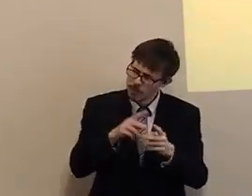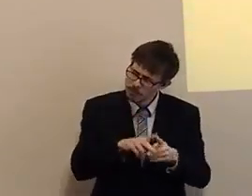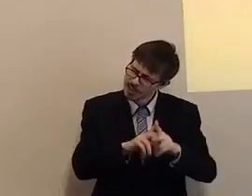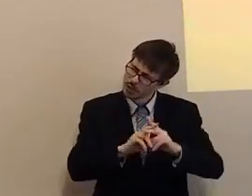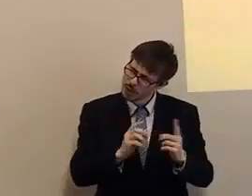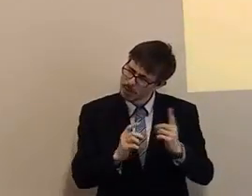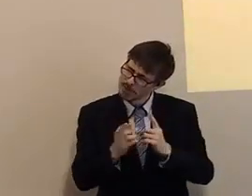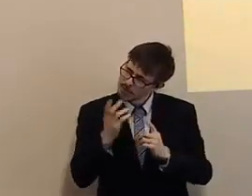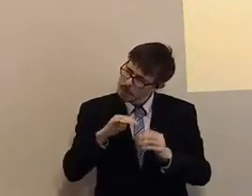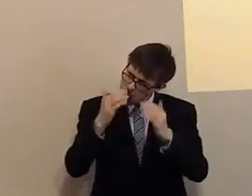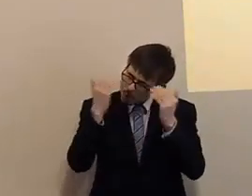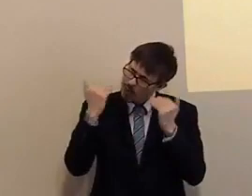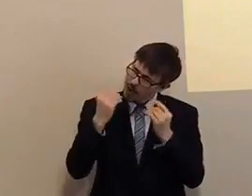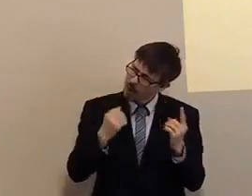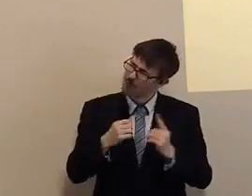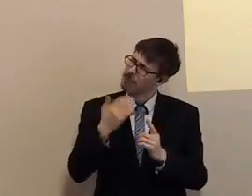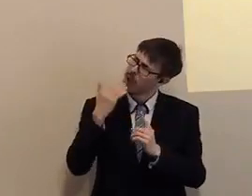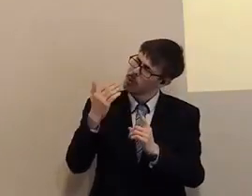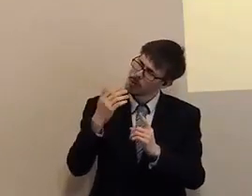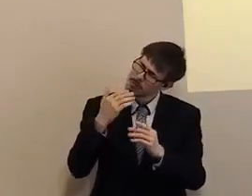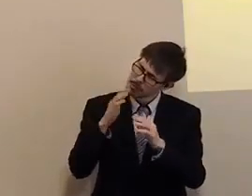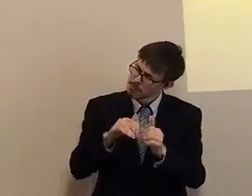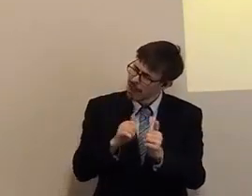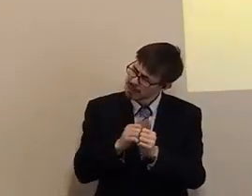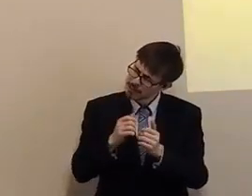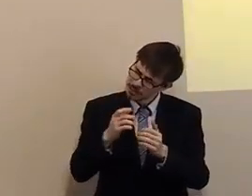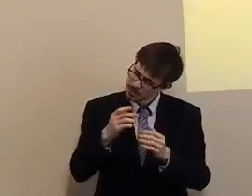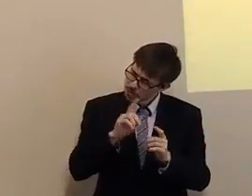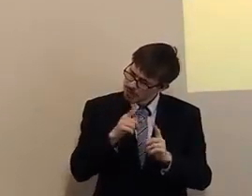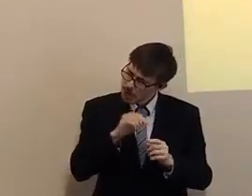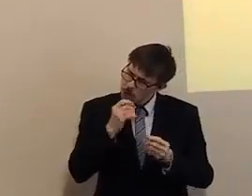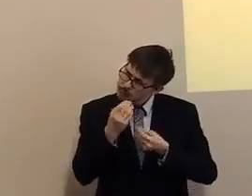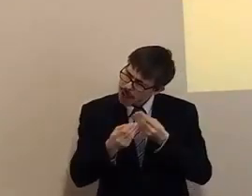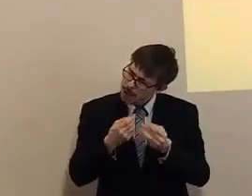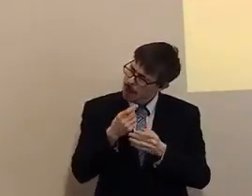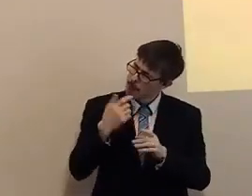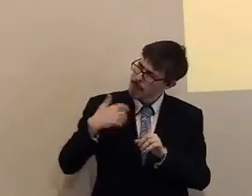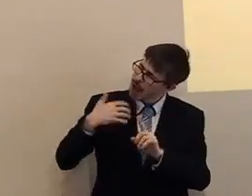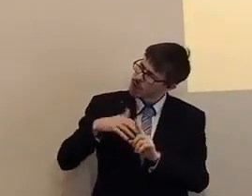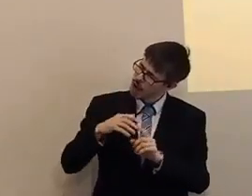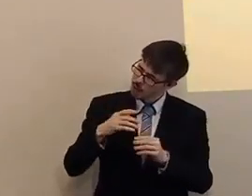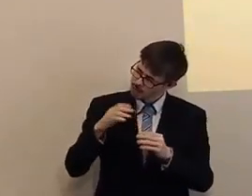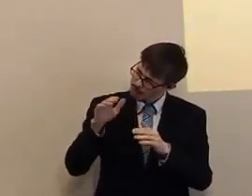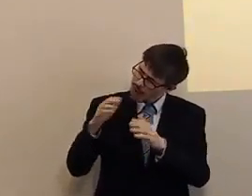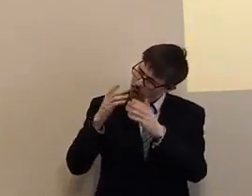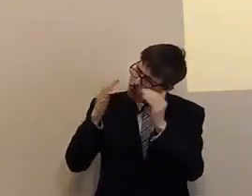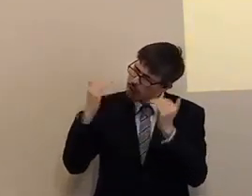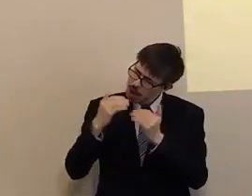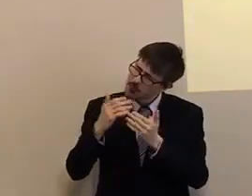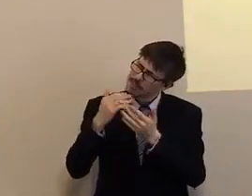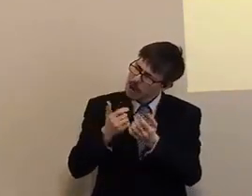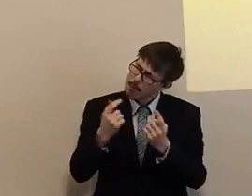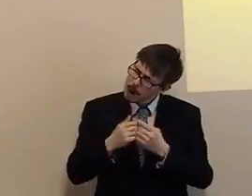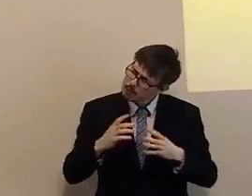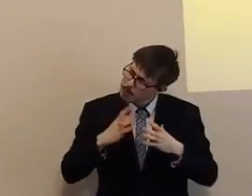learn from them. We pray that thou help our brother who's coming, John Choi from North Korea, to help us